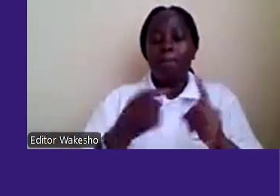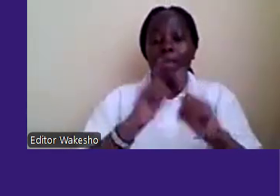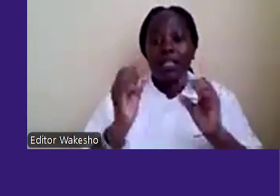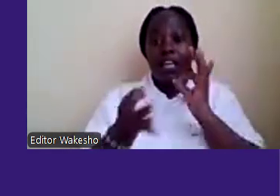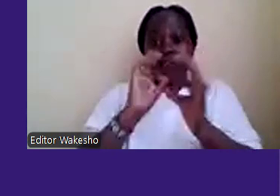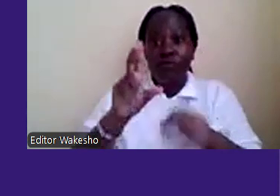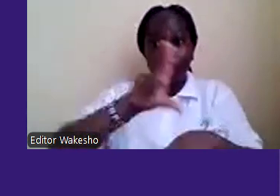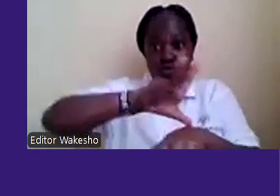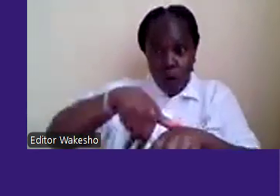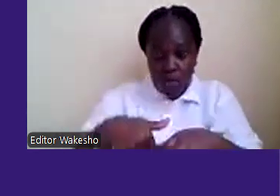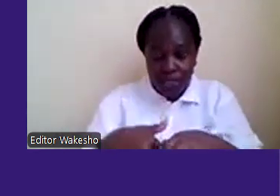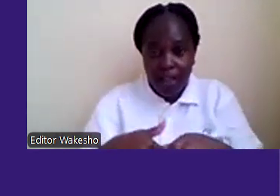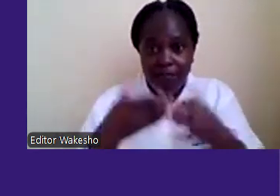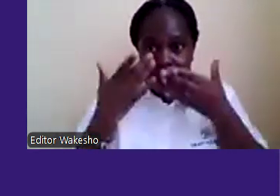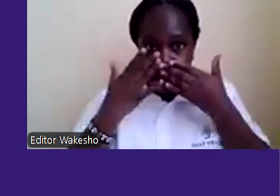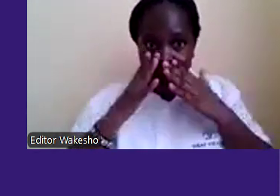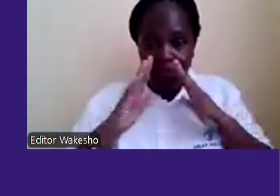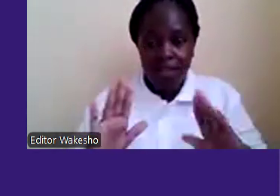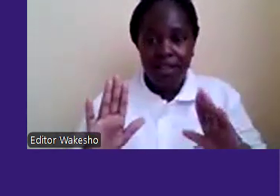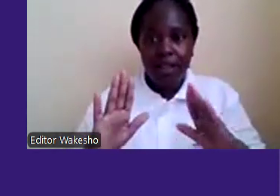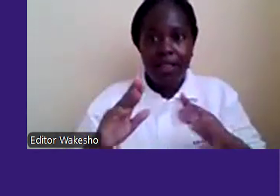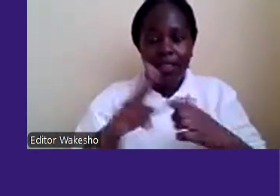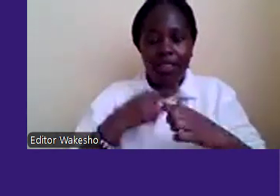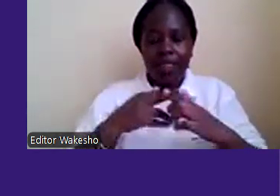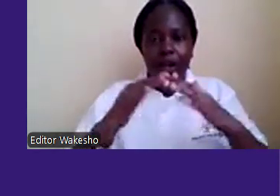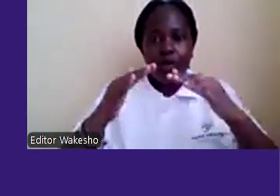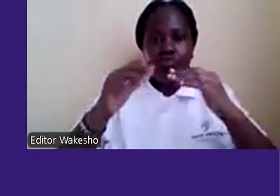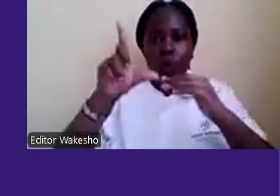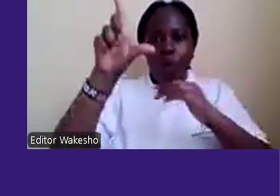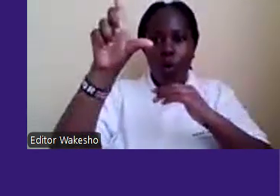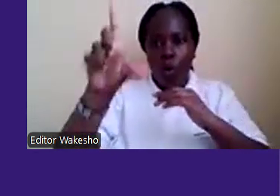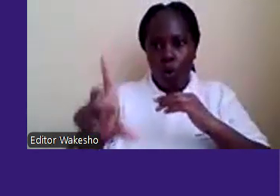the levels are a bit lower, then that means that